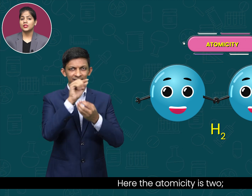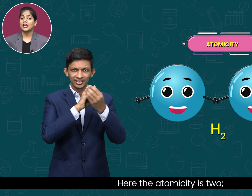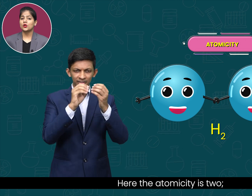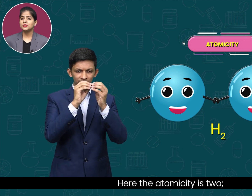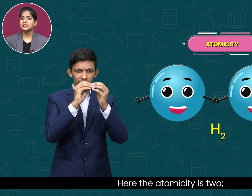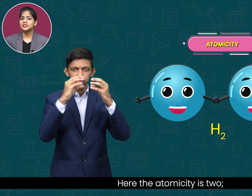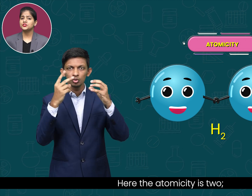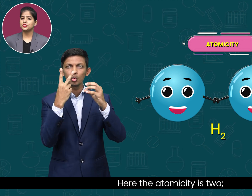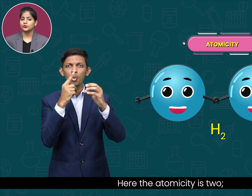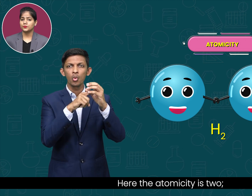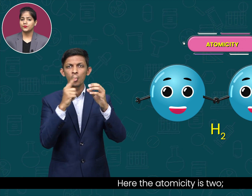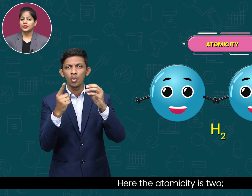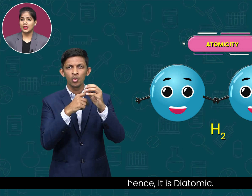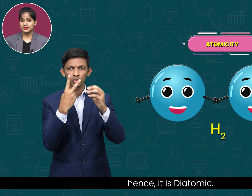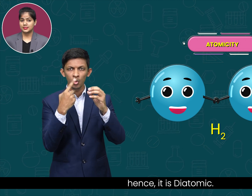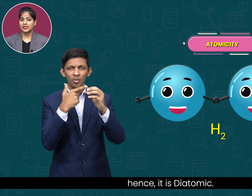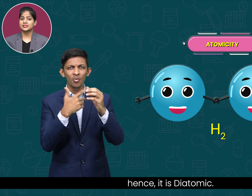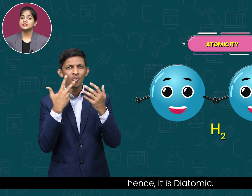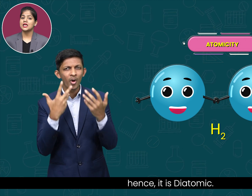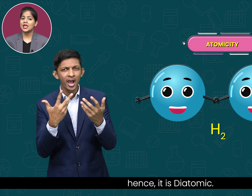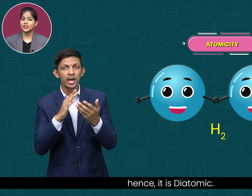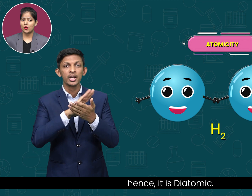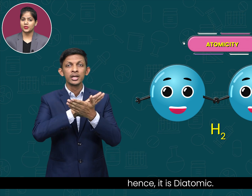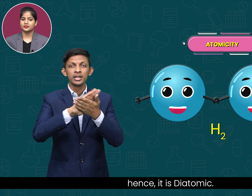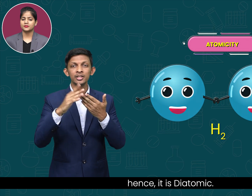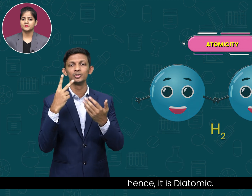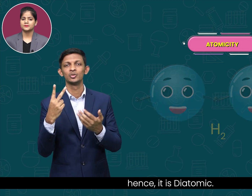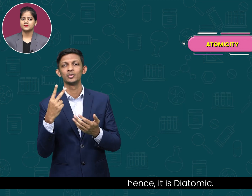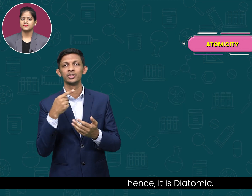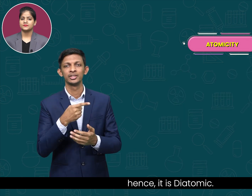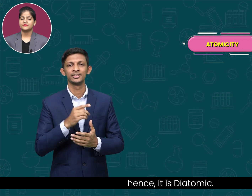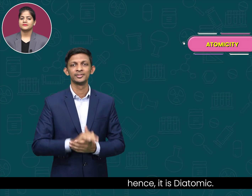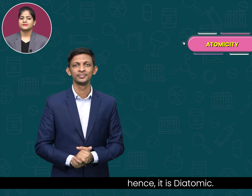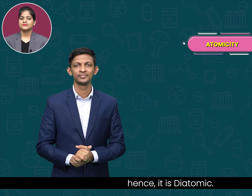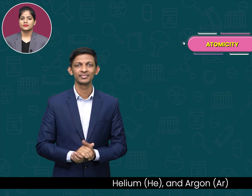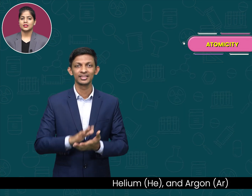Here the atomicity is 2, hence it is diatomic.